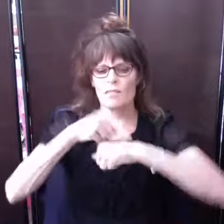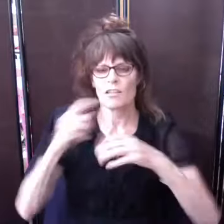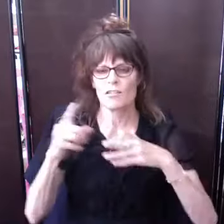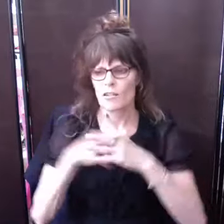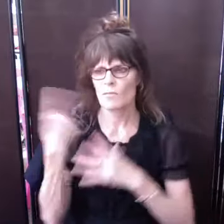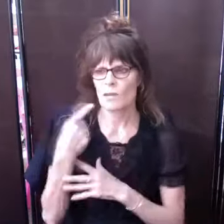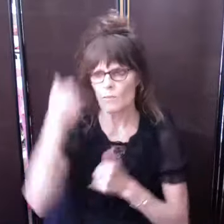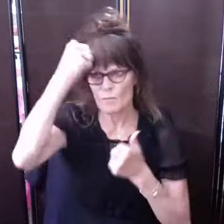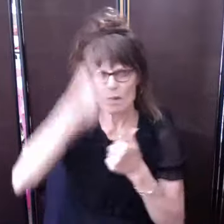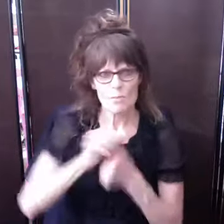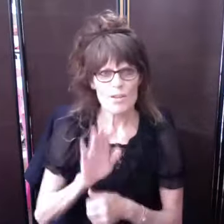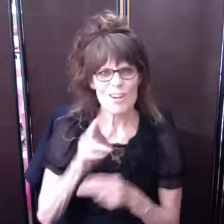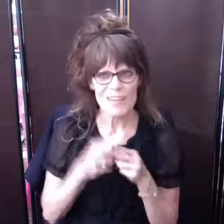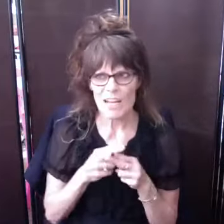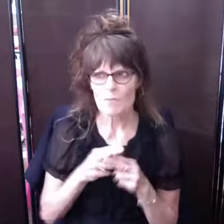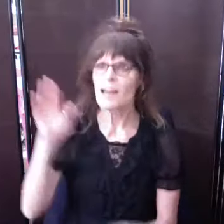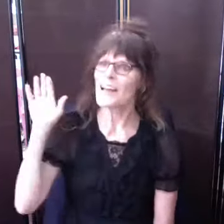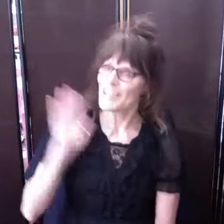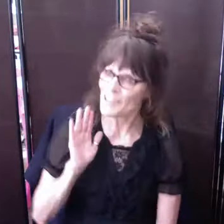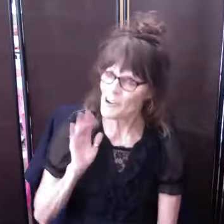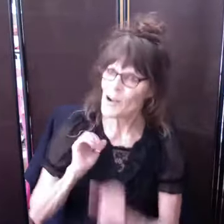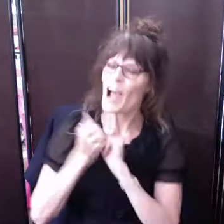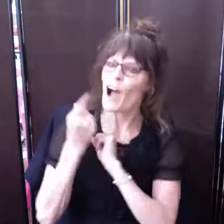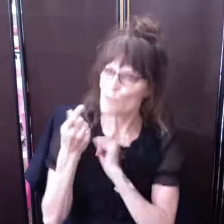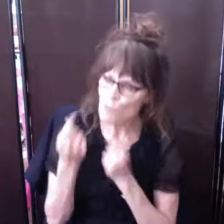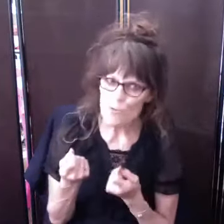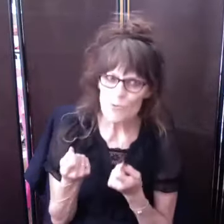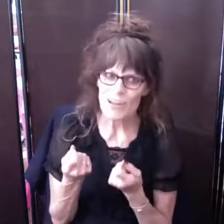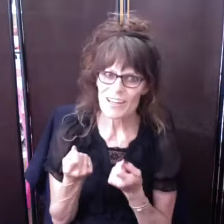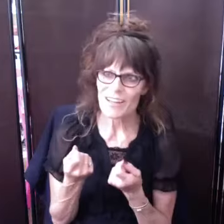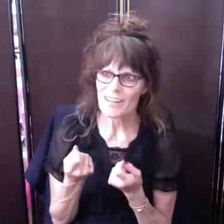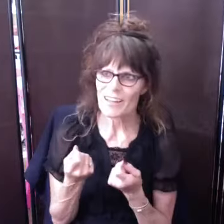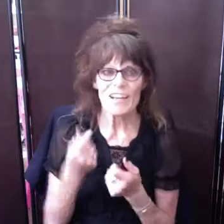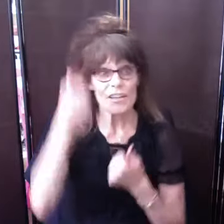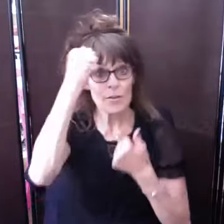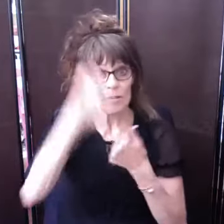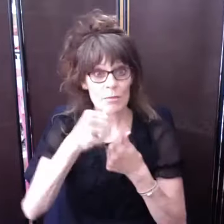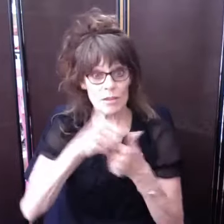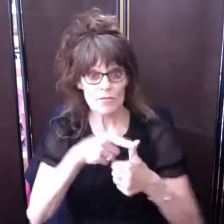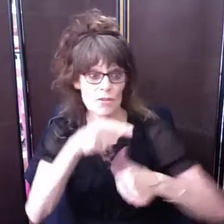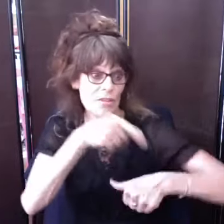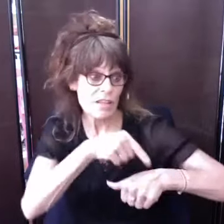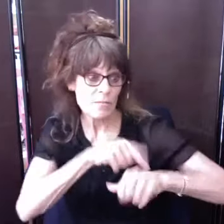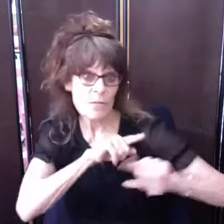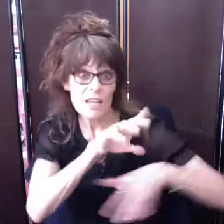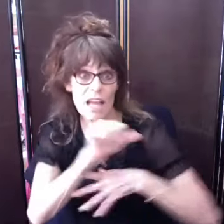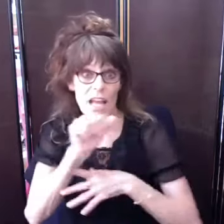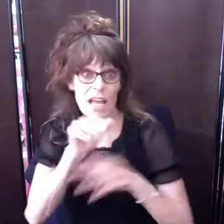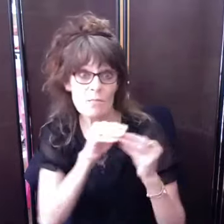their name and said hello and asked them how they were doing. What they remember is the first time they went to the AA meeting, it was 1 o'clock in the